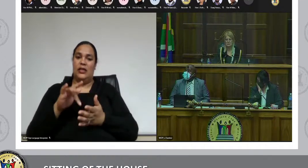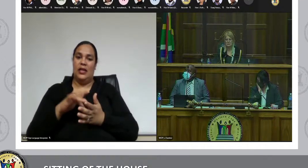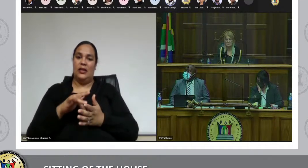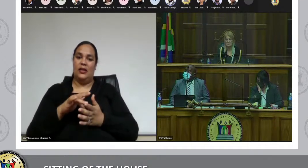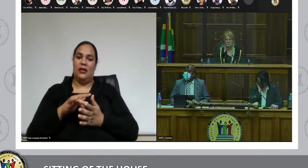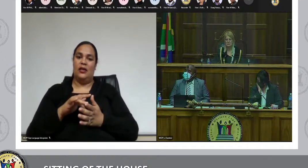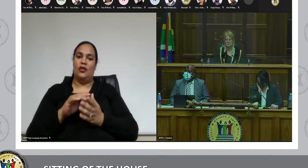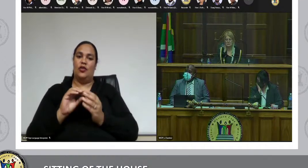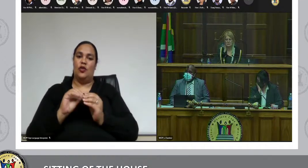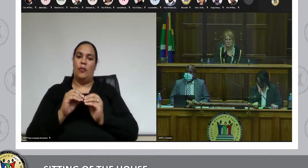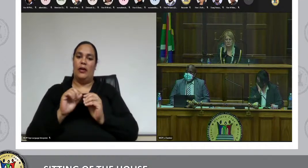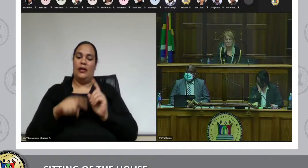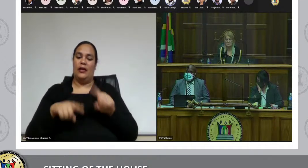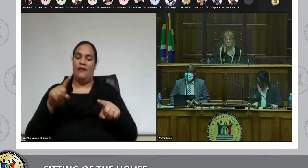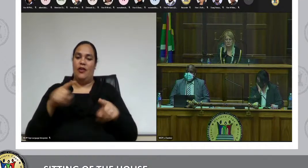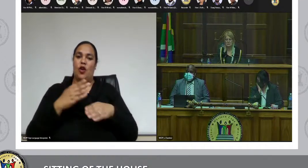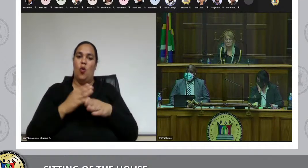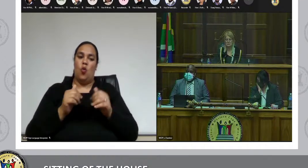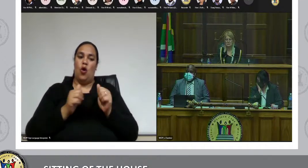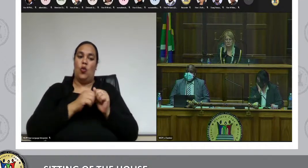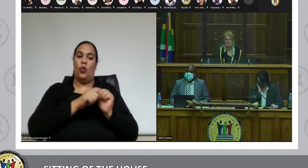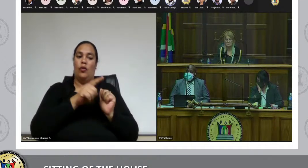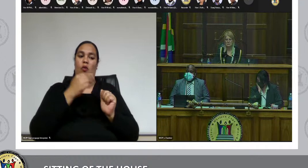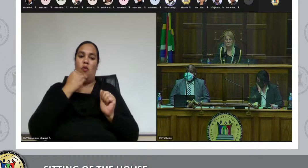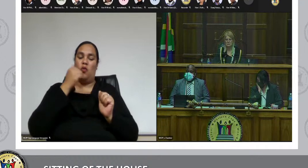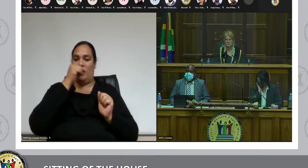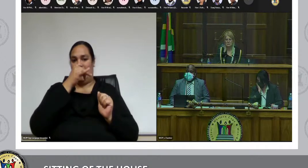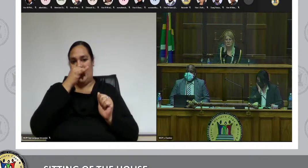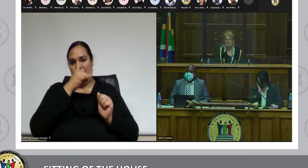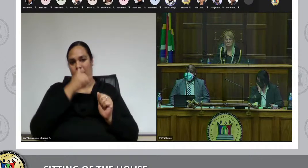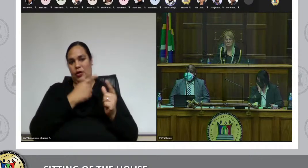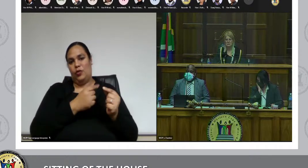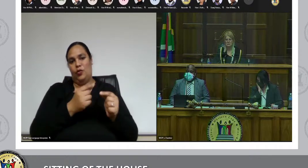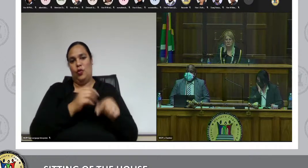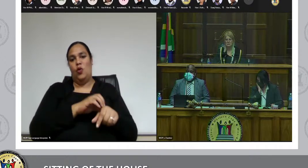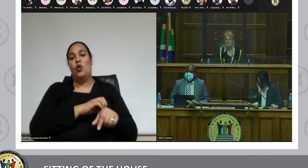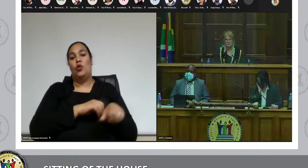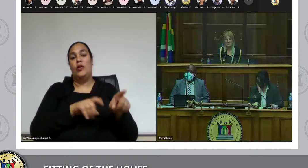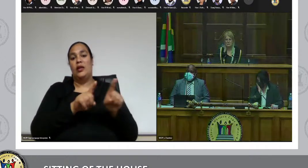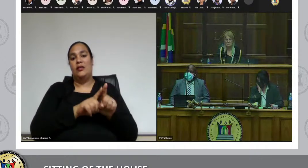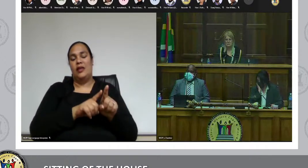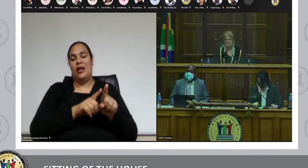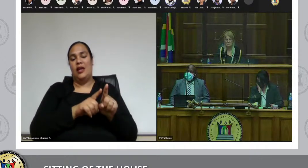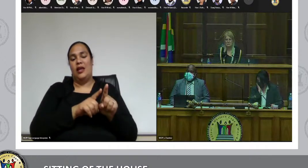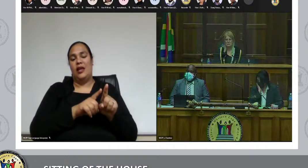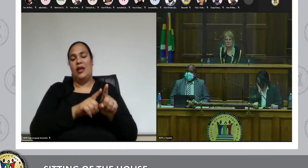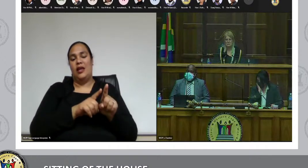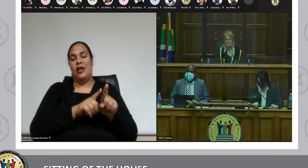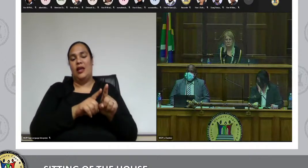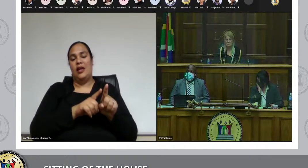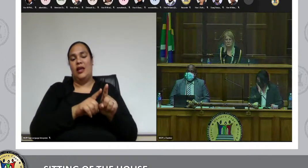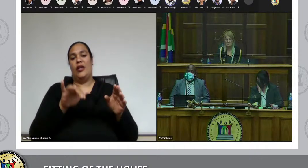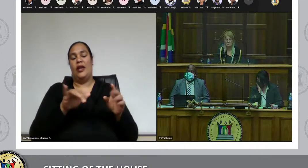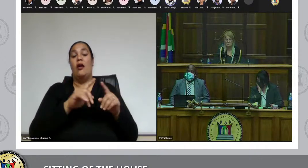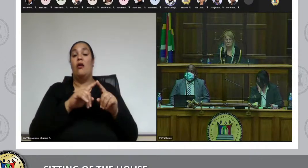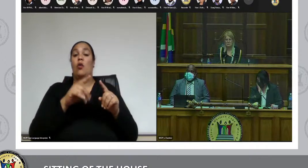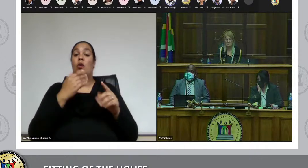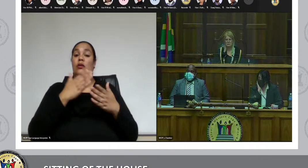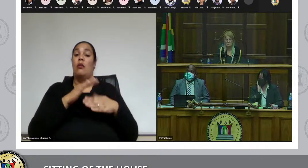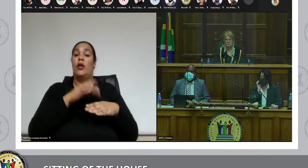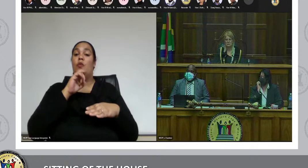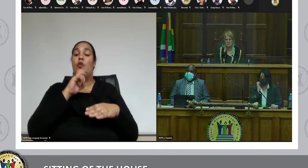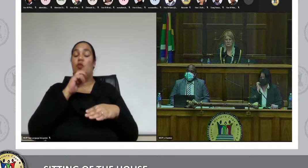widening the divisions and worked with those who criminalized and persecuted the very same General Vieri, including sometimes using